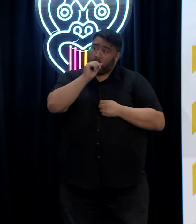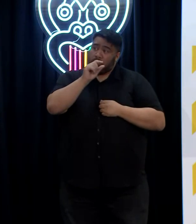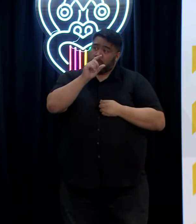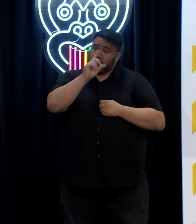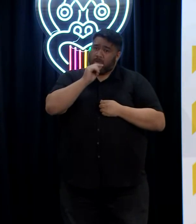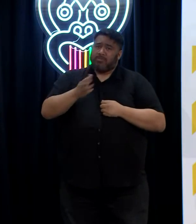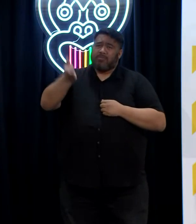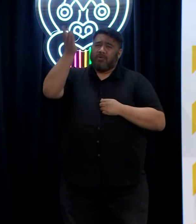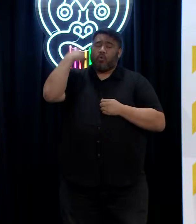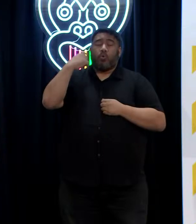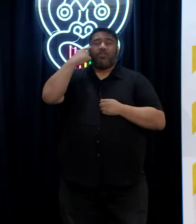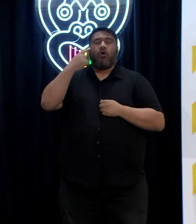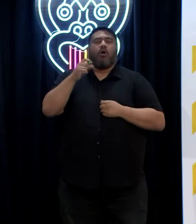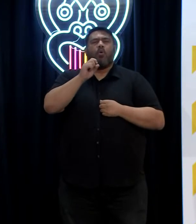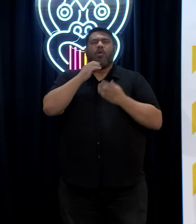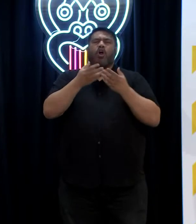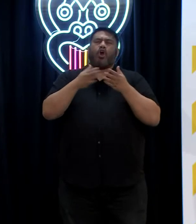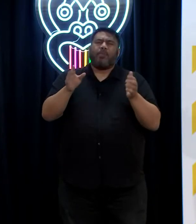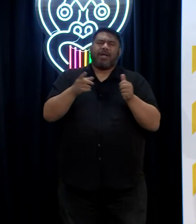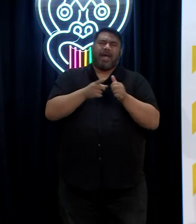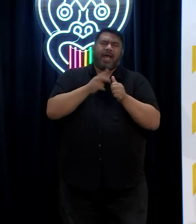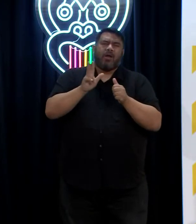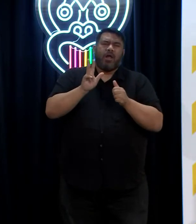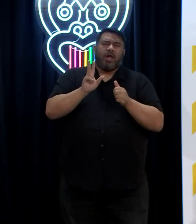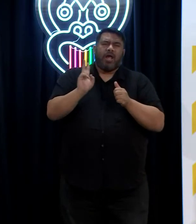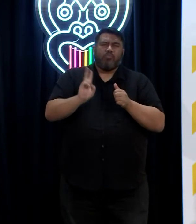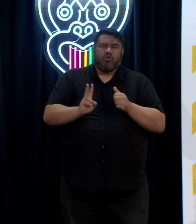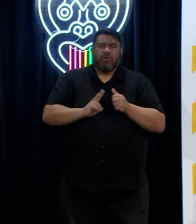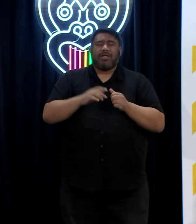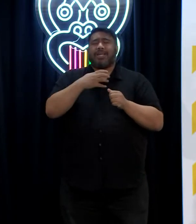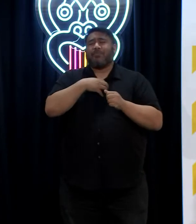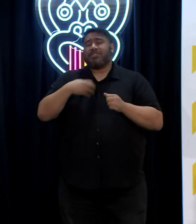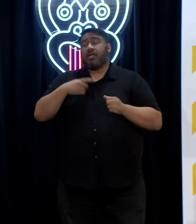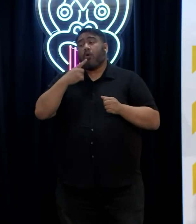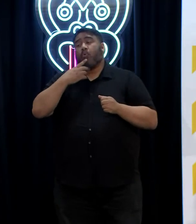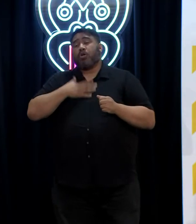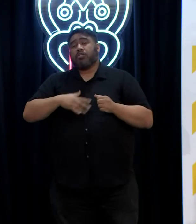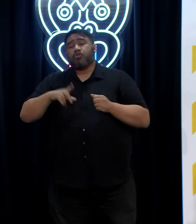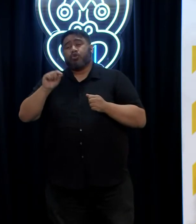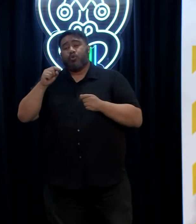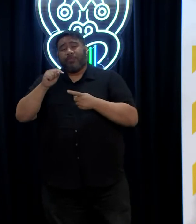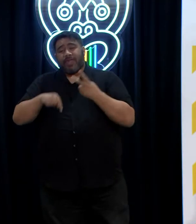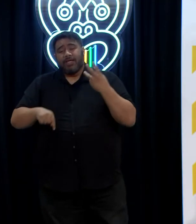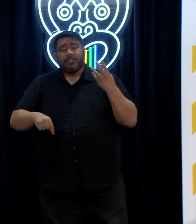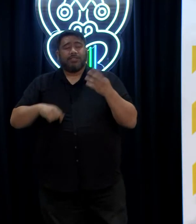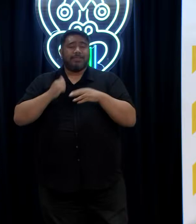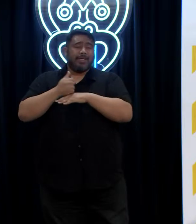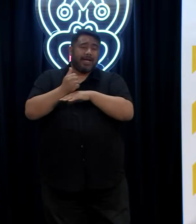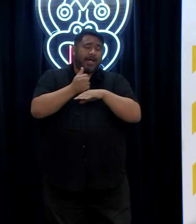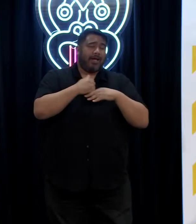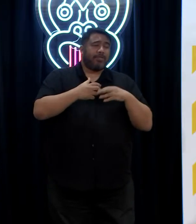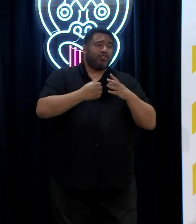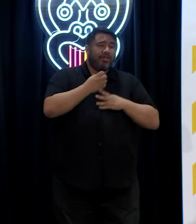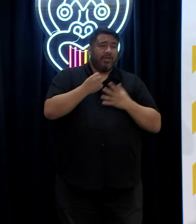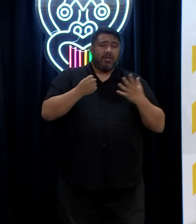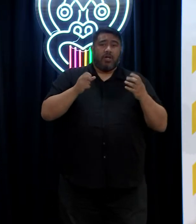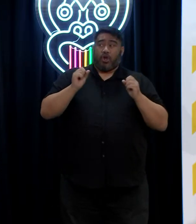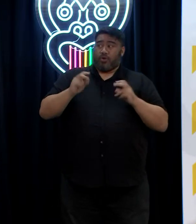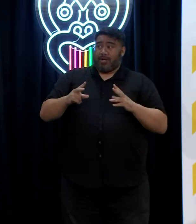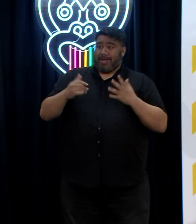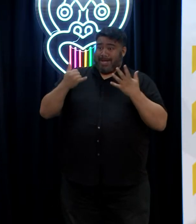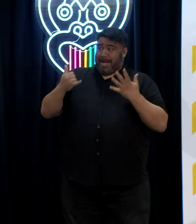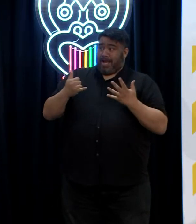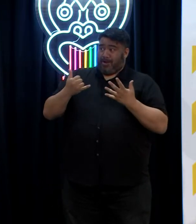was months and months and months of the Prime Minister, everyone from government saying, we want to do this, we want to do this. Now you've done it, it was